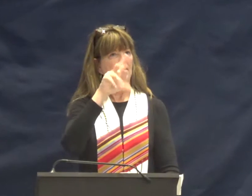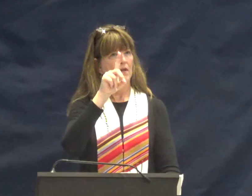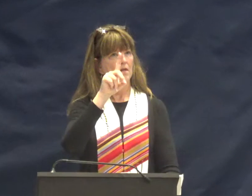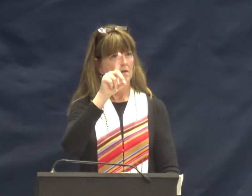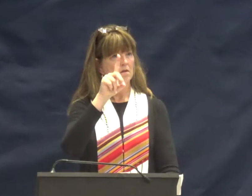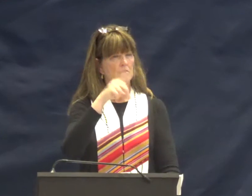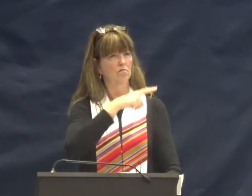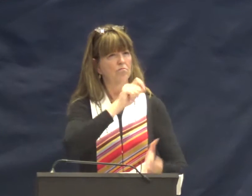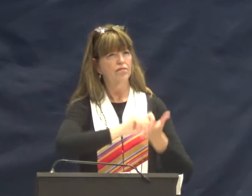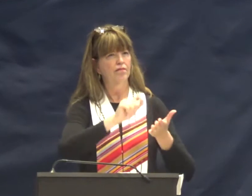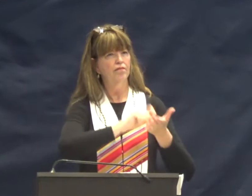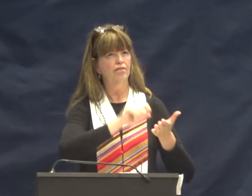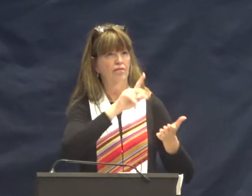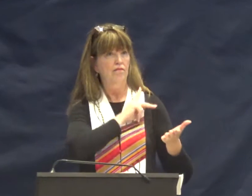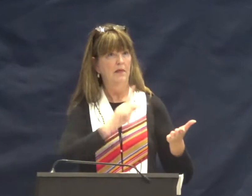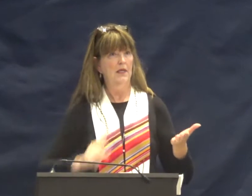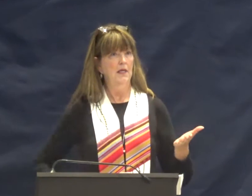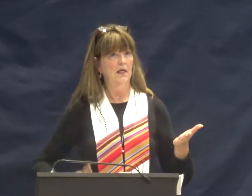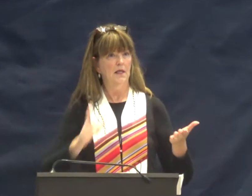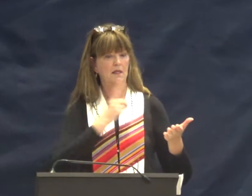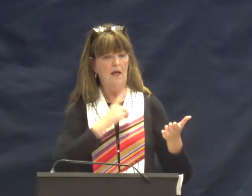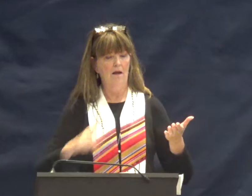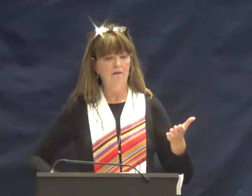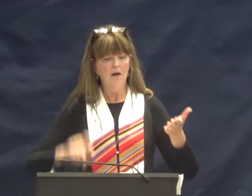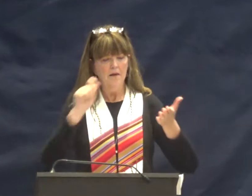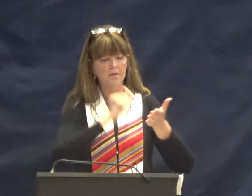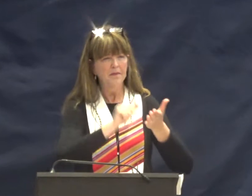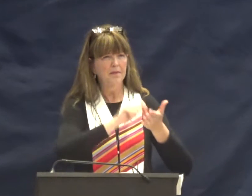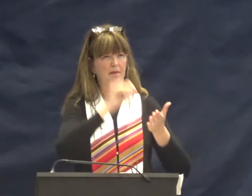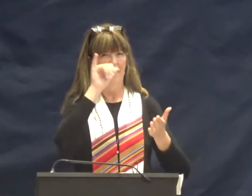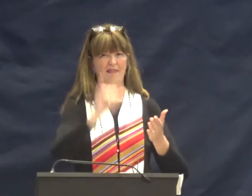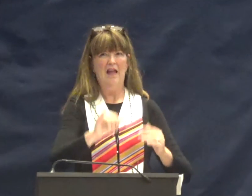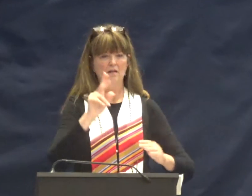51. This was written by David.